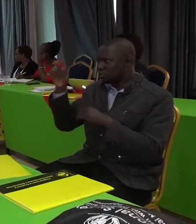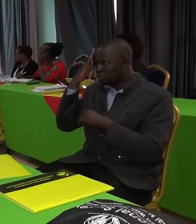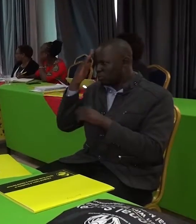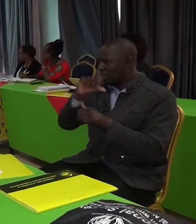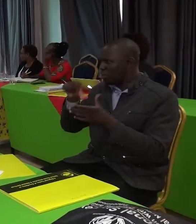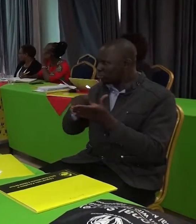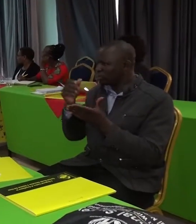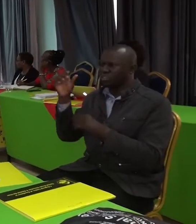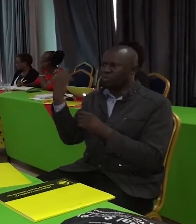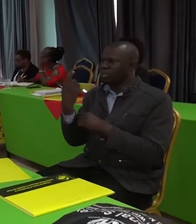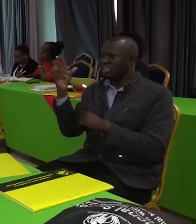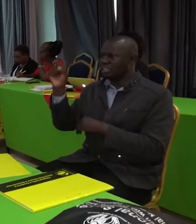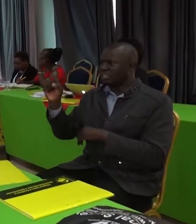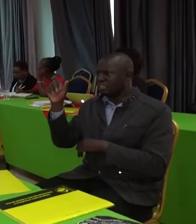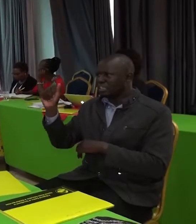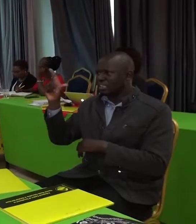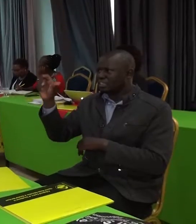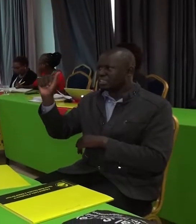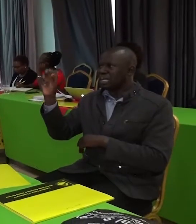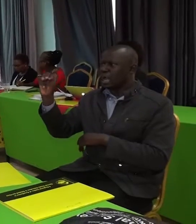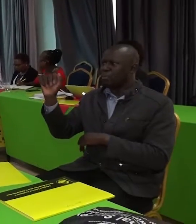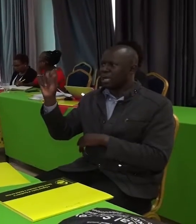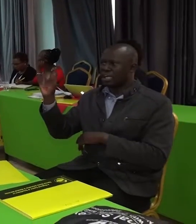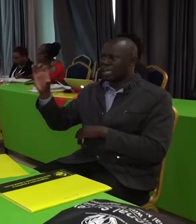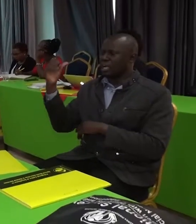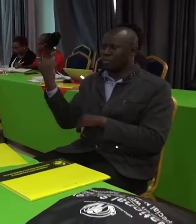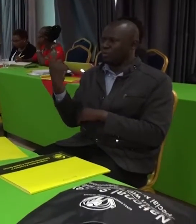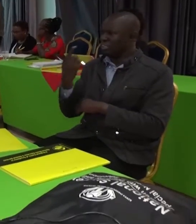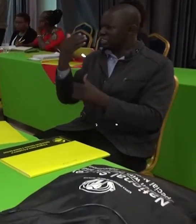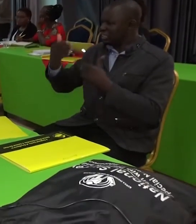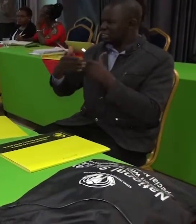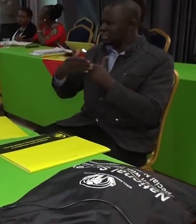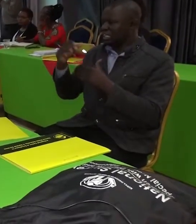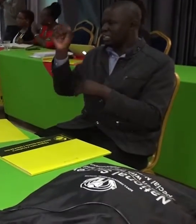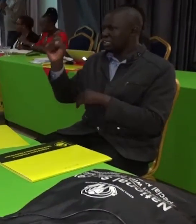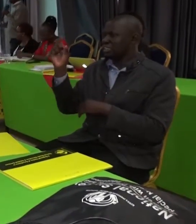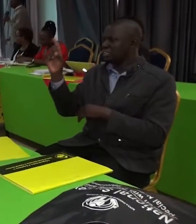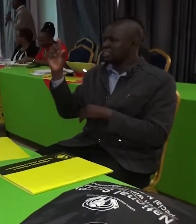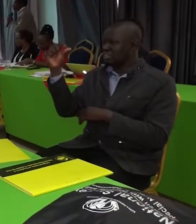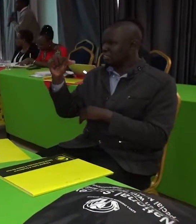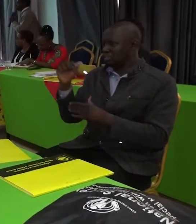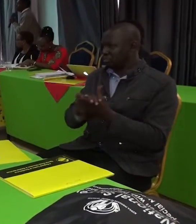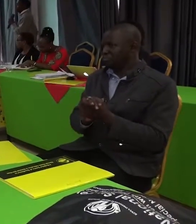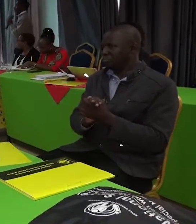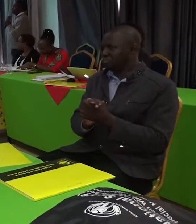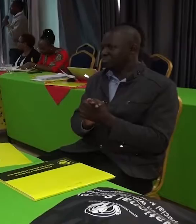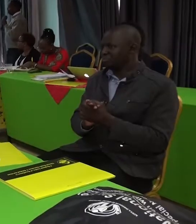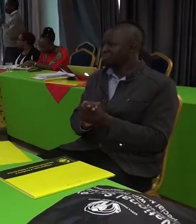Salamanca. Salamanca. Yes. It nears ADG. It mirrors ADG. Let's move